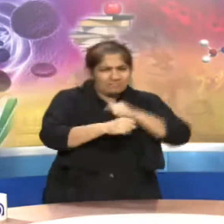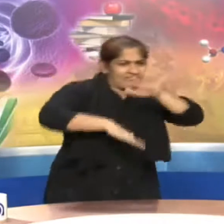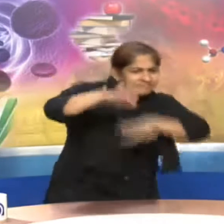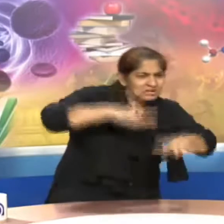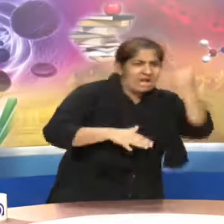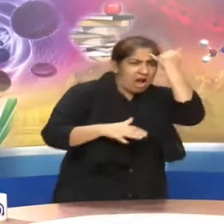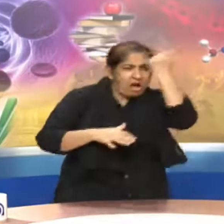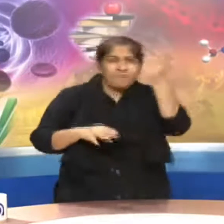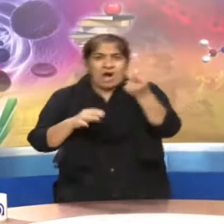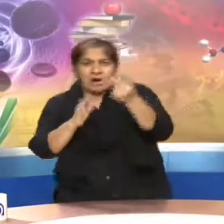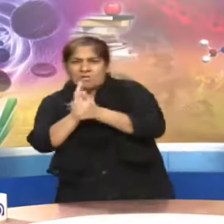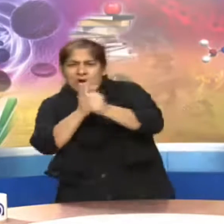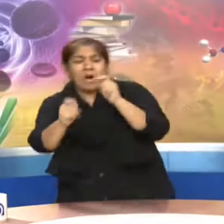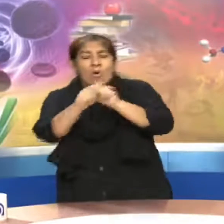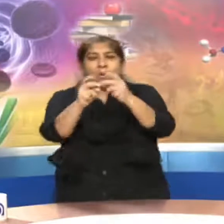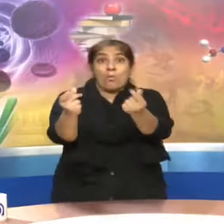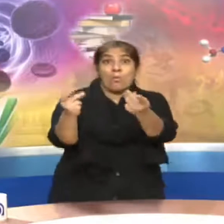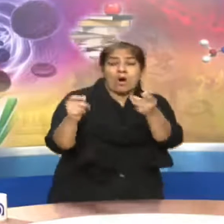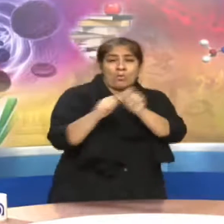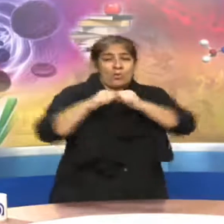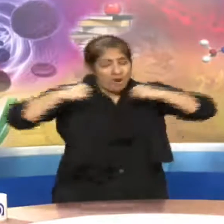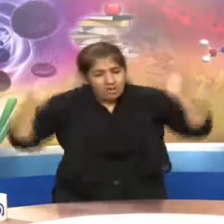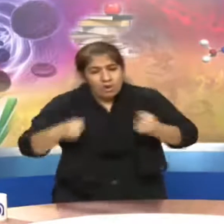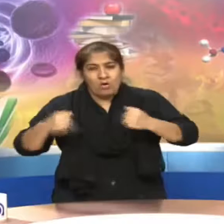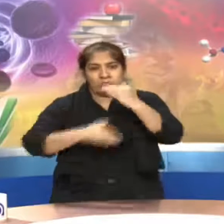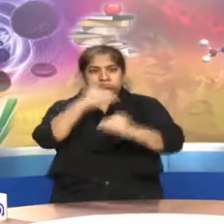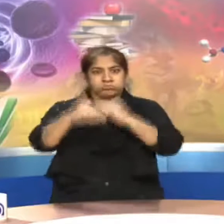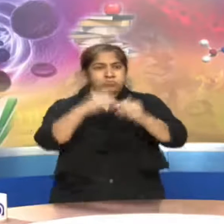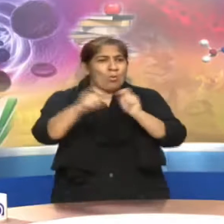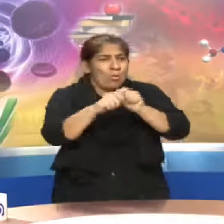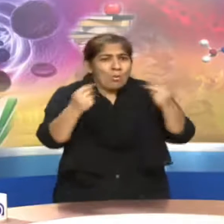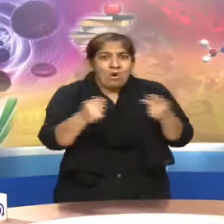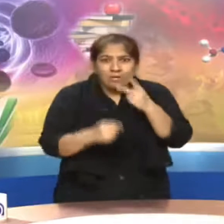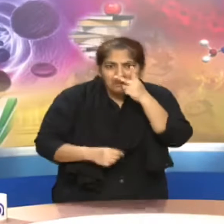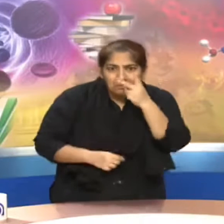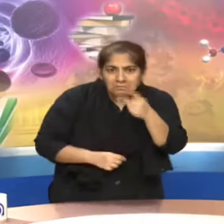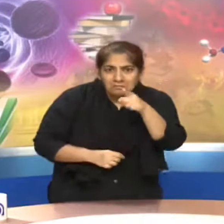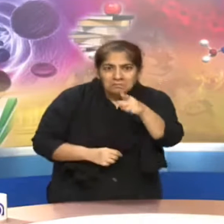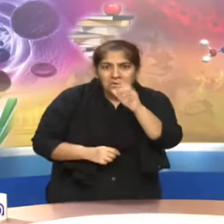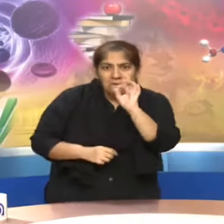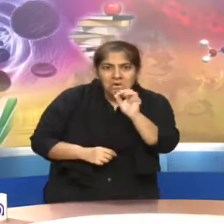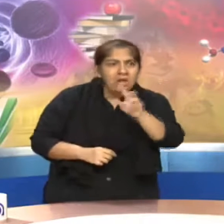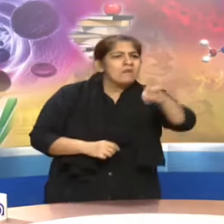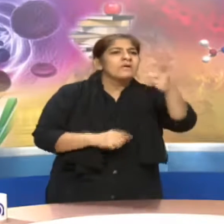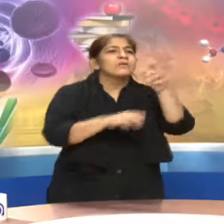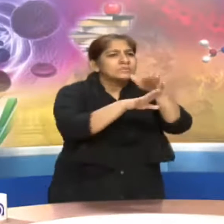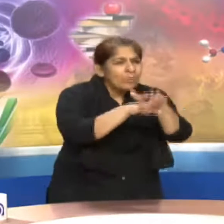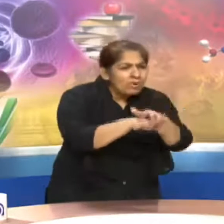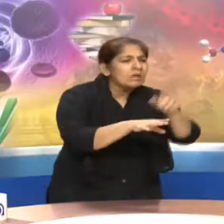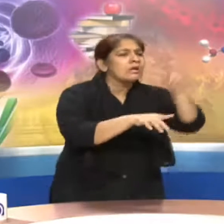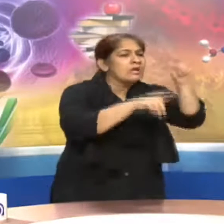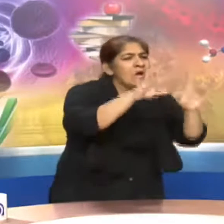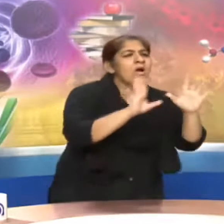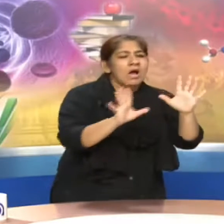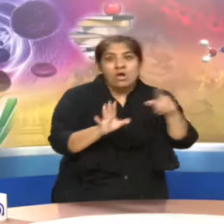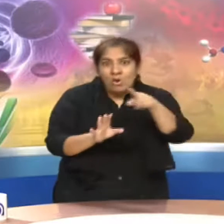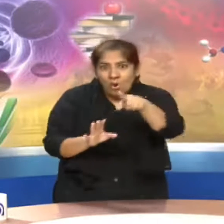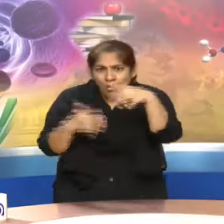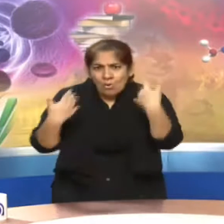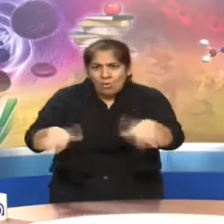if a person is really working hard and doing excellent performance, and he sees that there are some